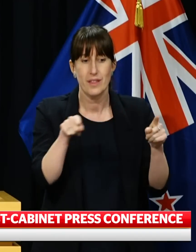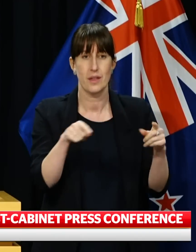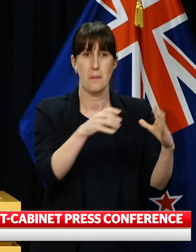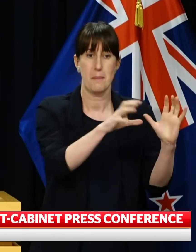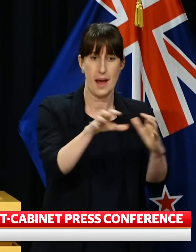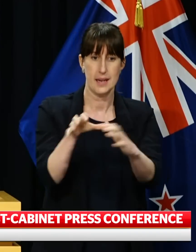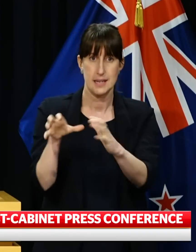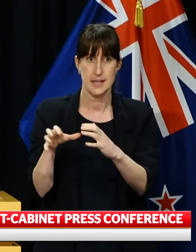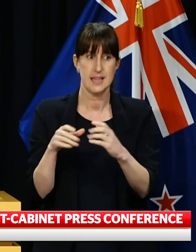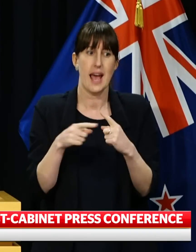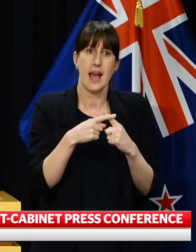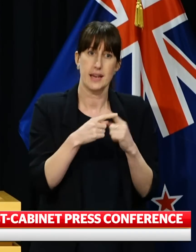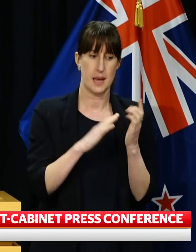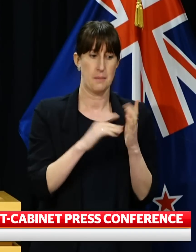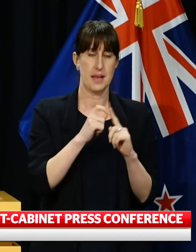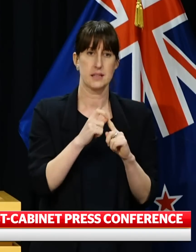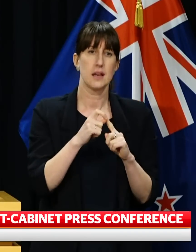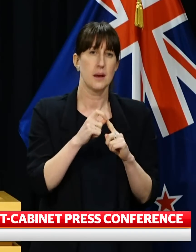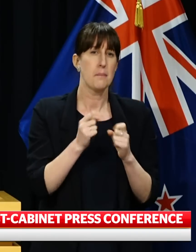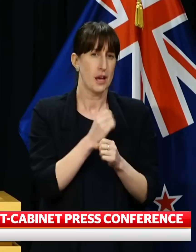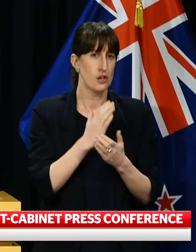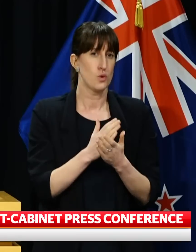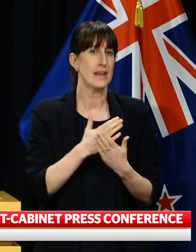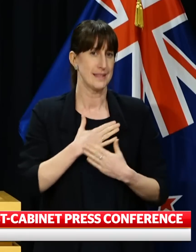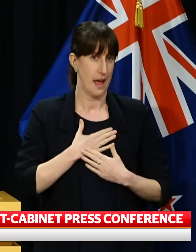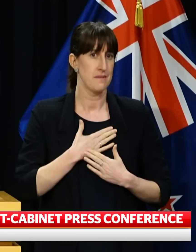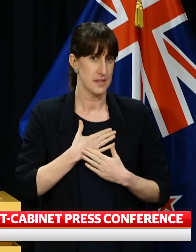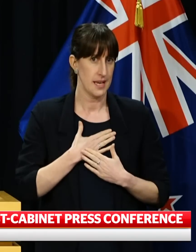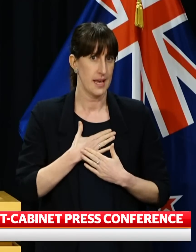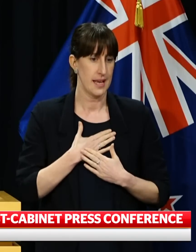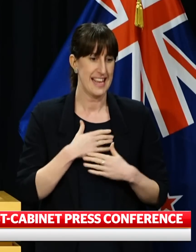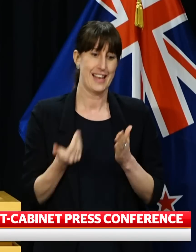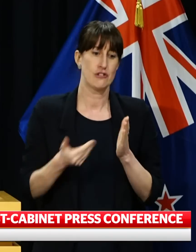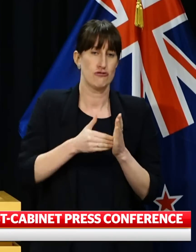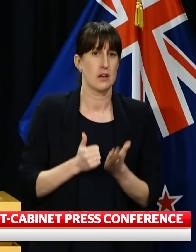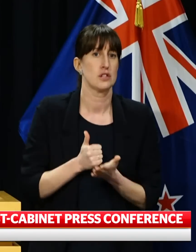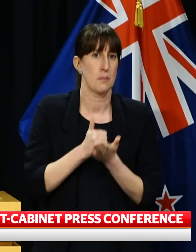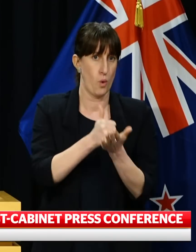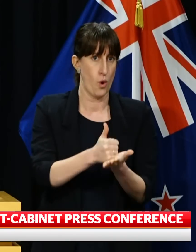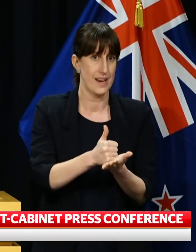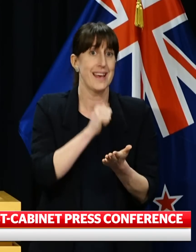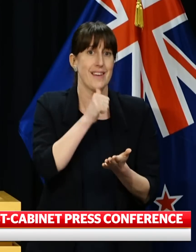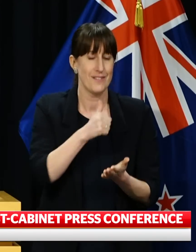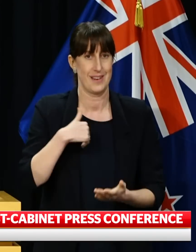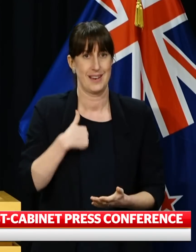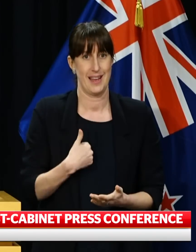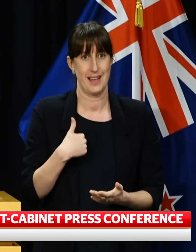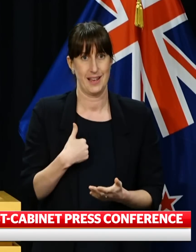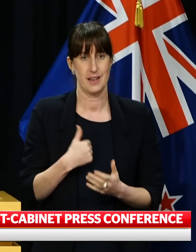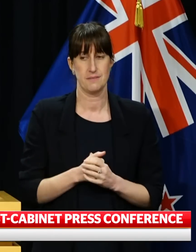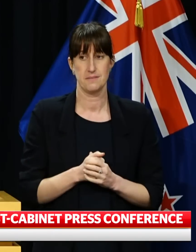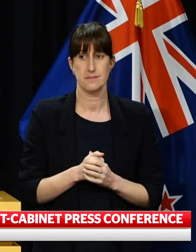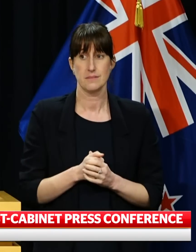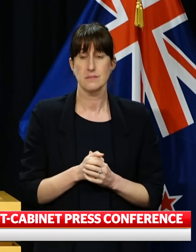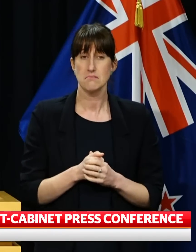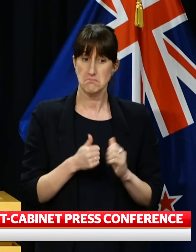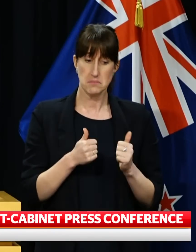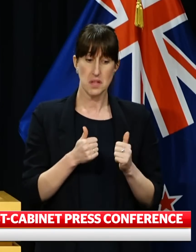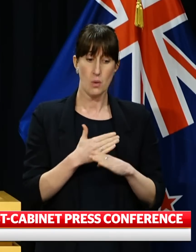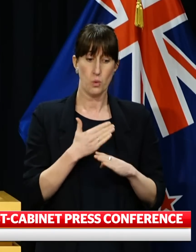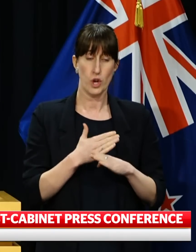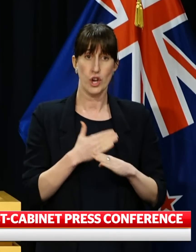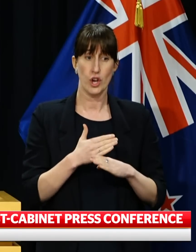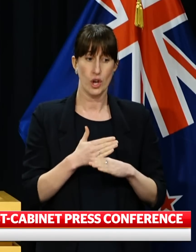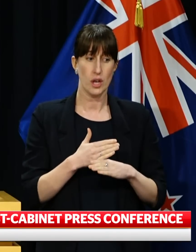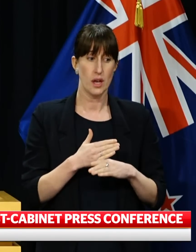extra safety available, there's extra support available for safety on the campaign trail if it's required. I think that's good work. It's being done cross-party,